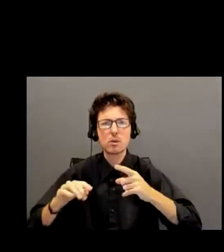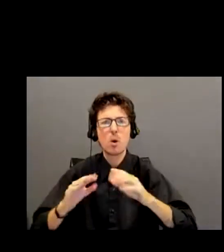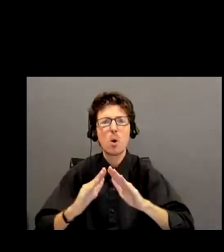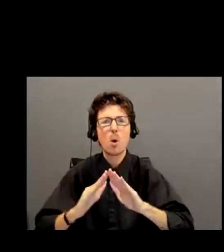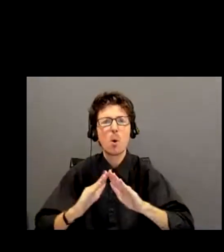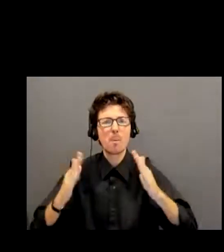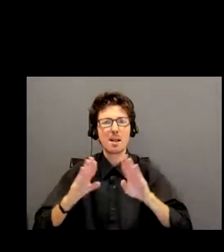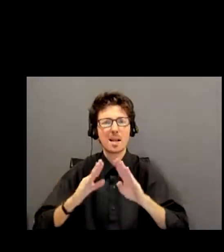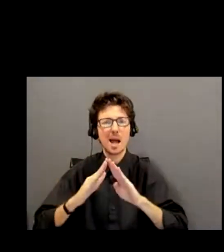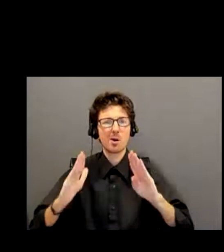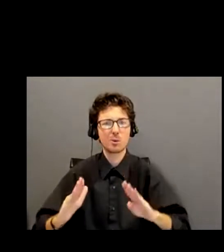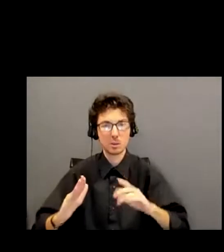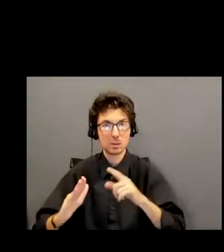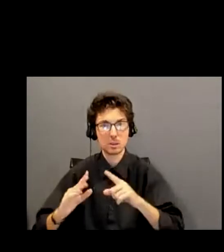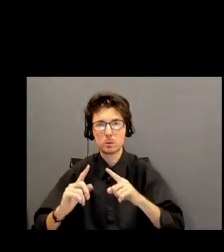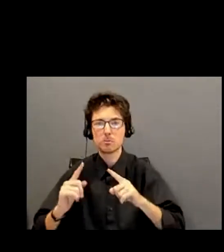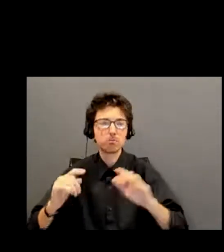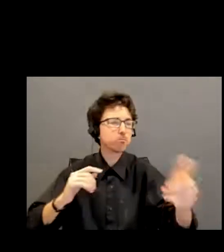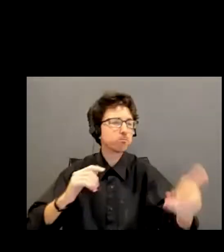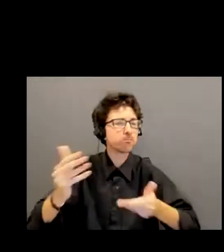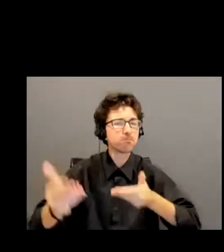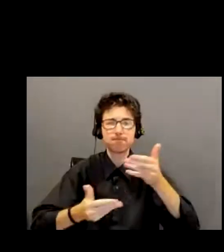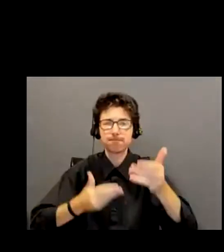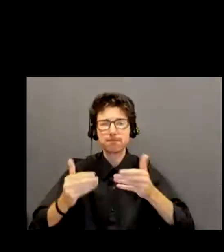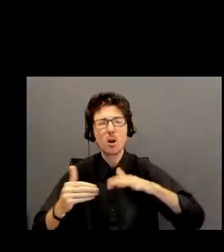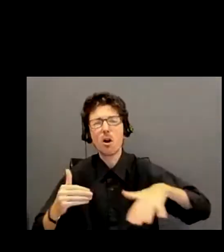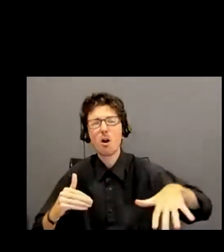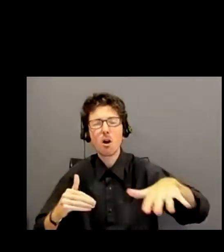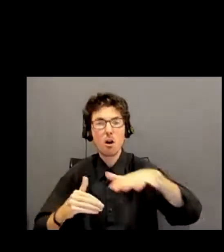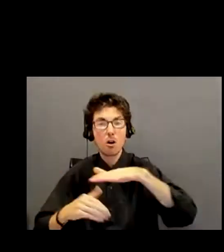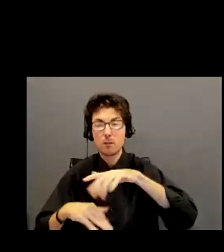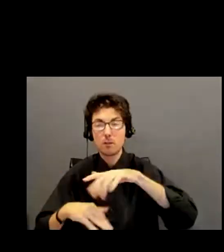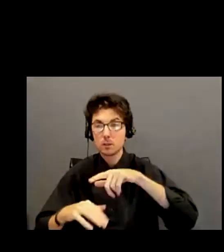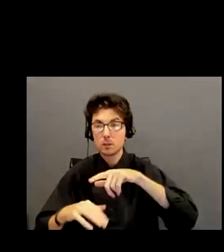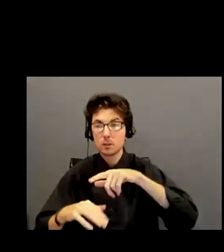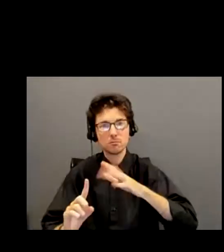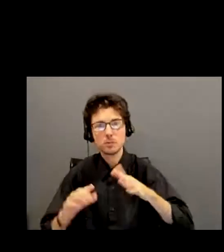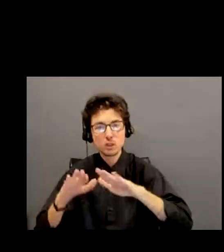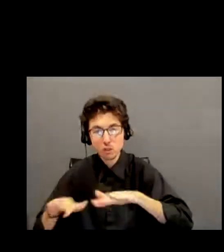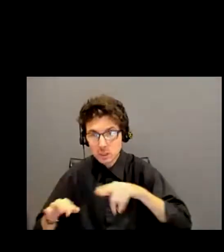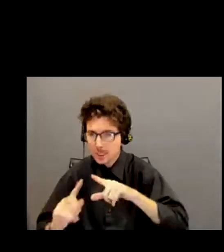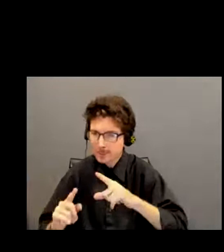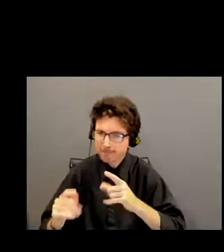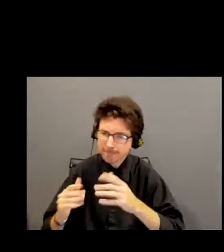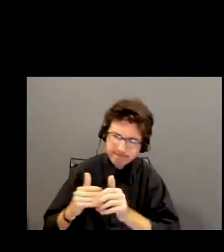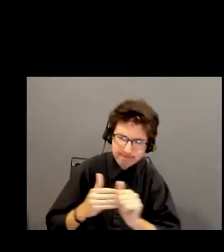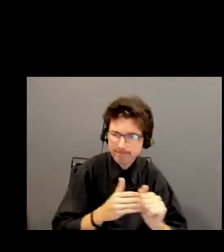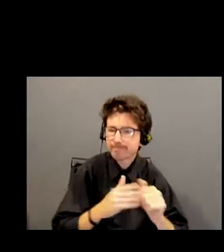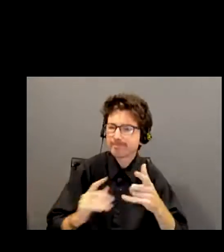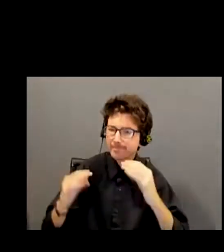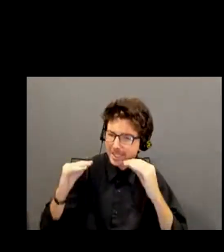these houses, the staff works with the children to guide them and teach them about